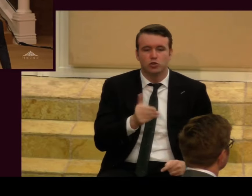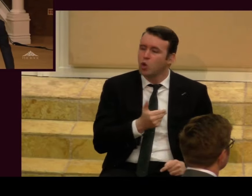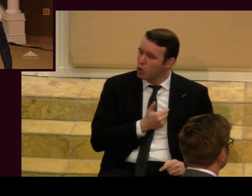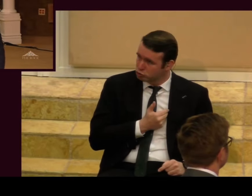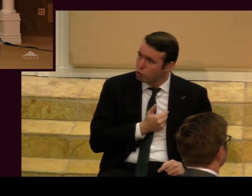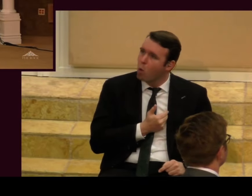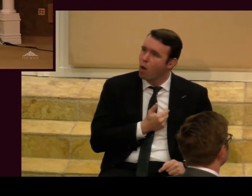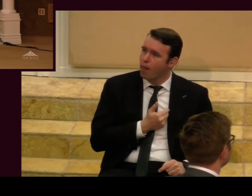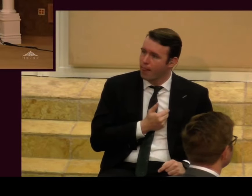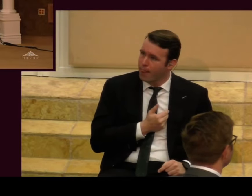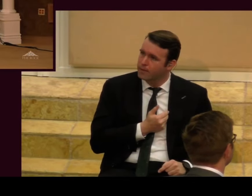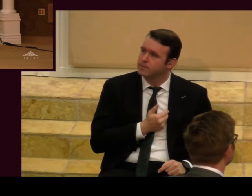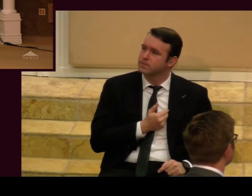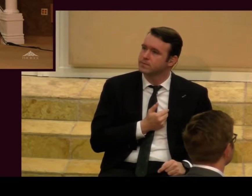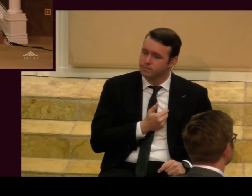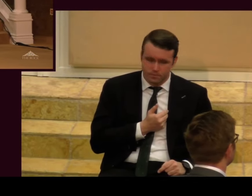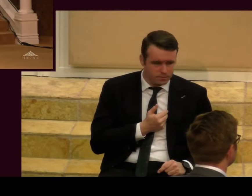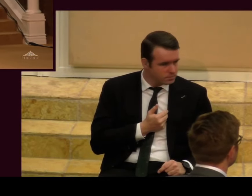soul.